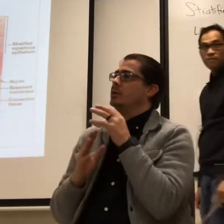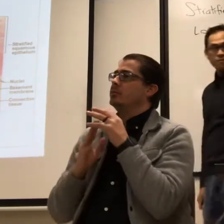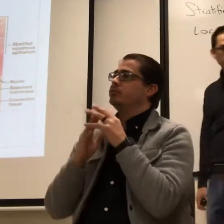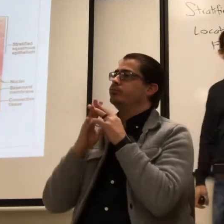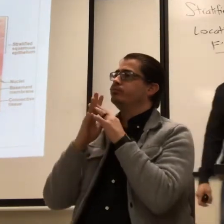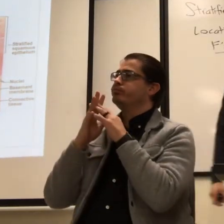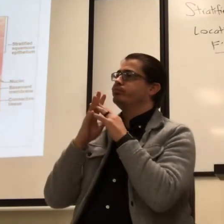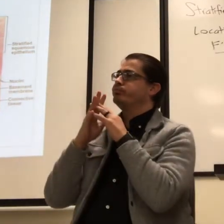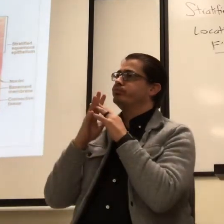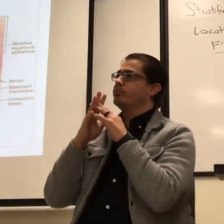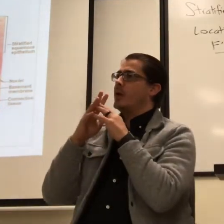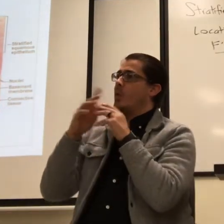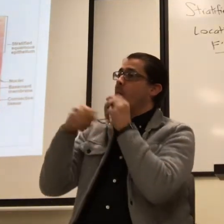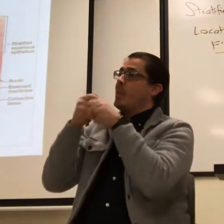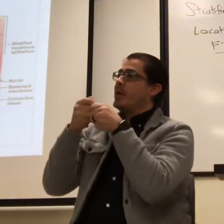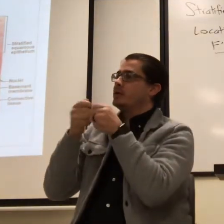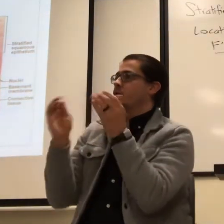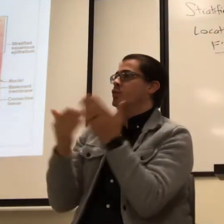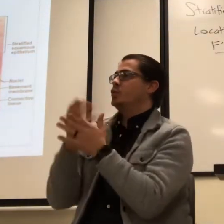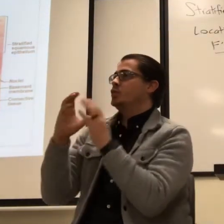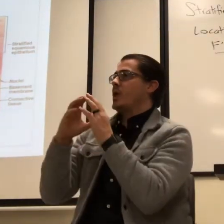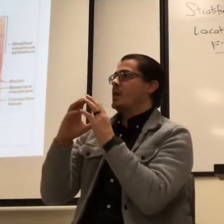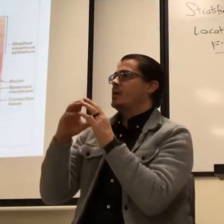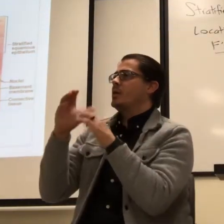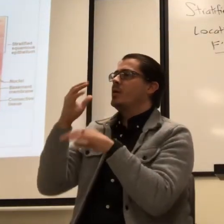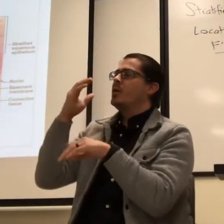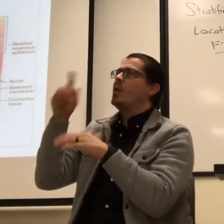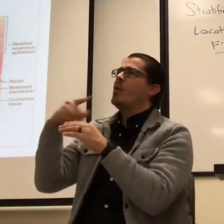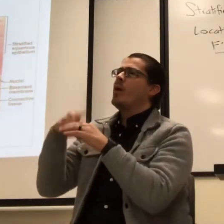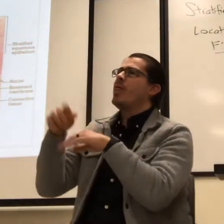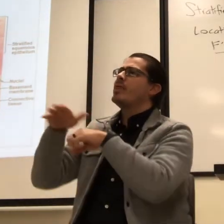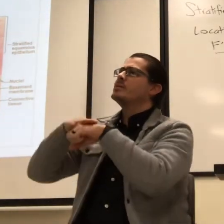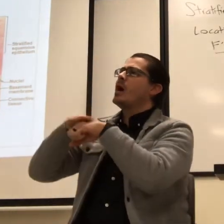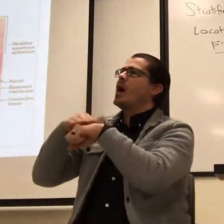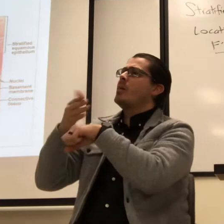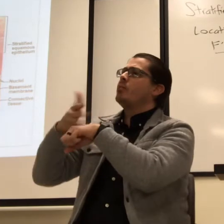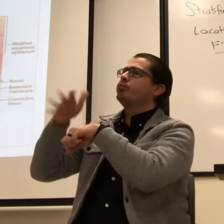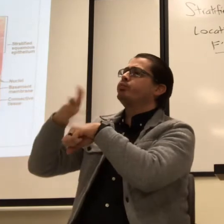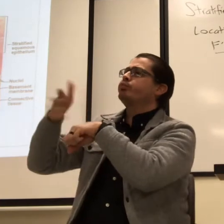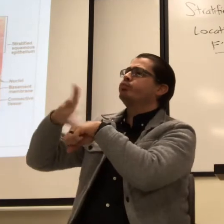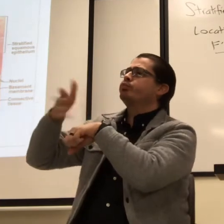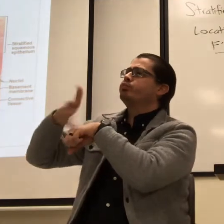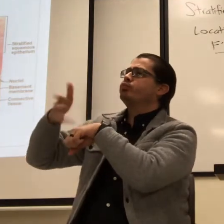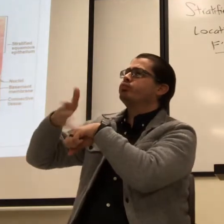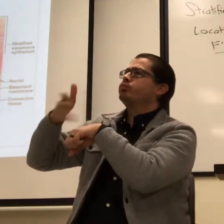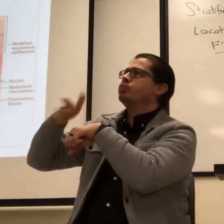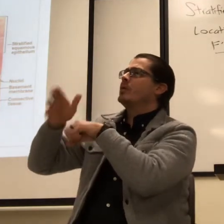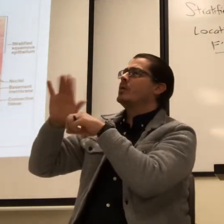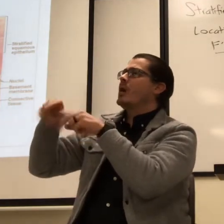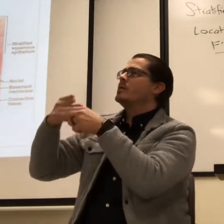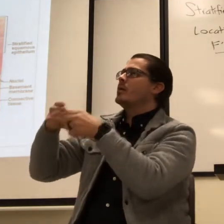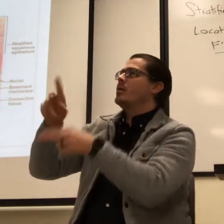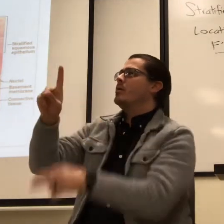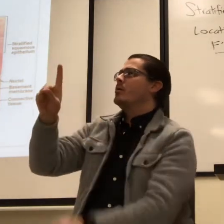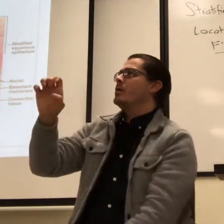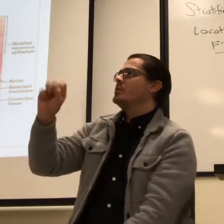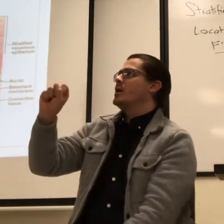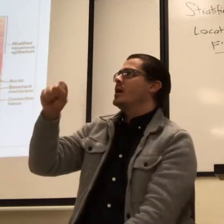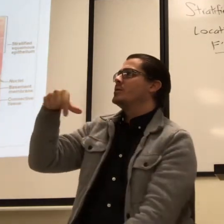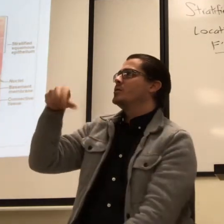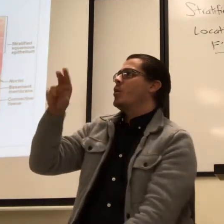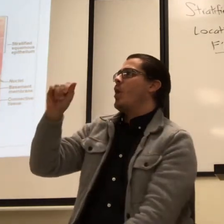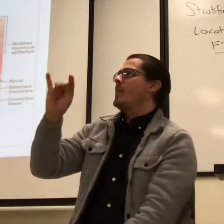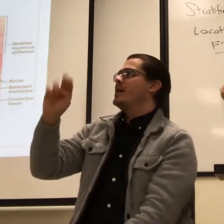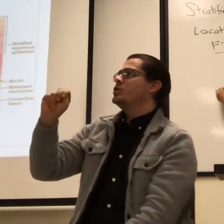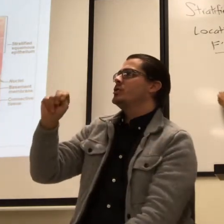sloughed off. So when you slough off the top flat layers of cells, it's called desquamation. I don't know if I mentioned that